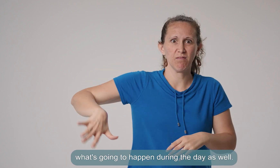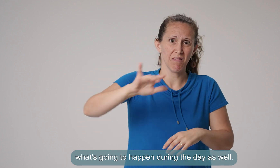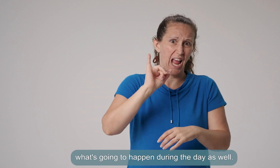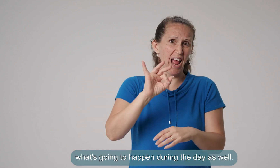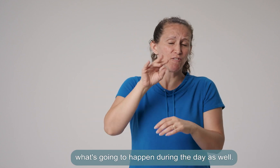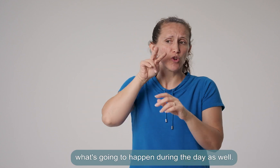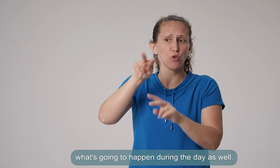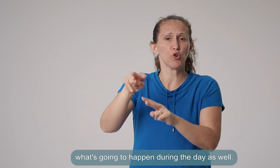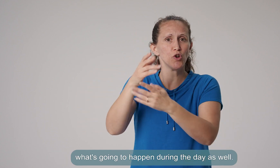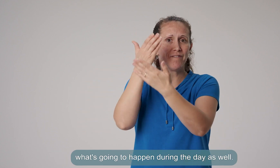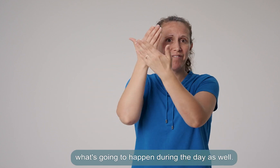day as well.